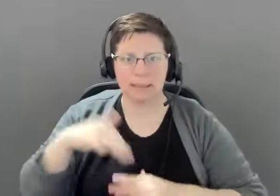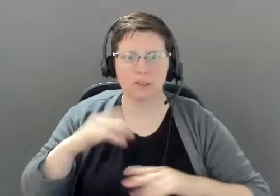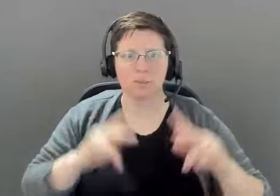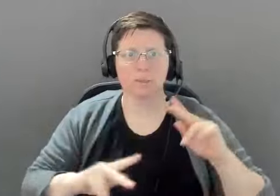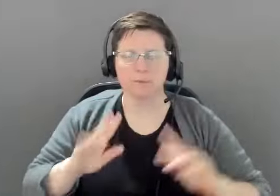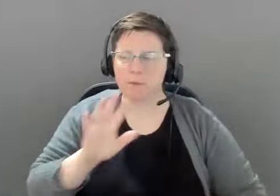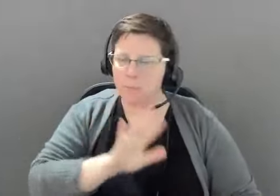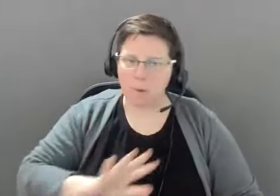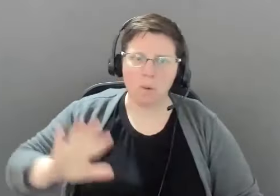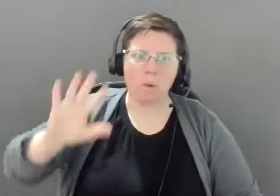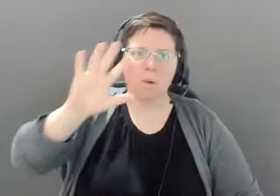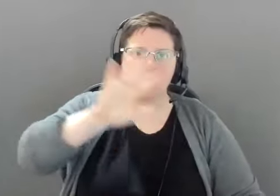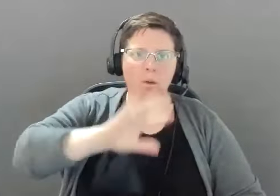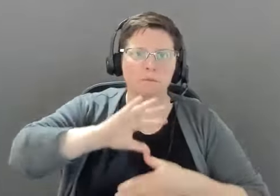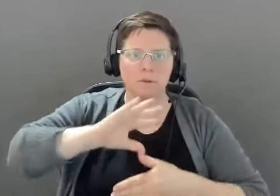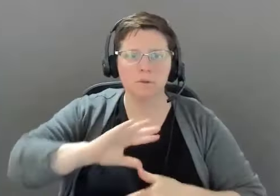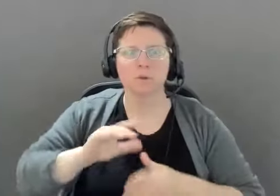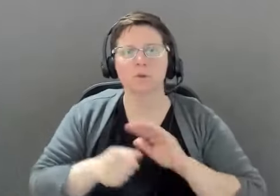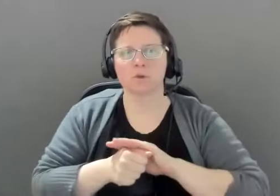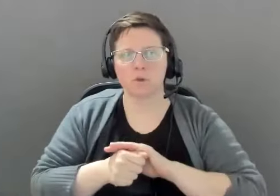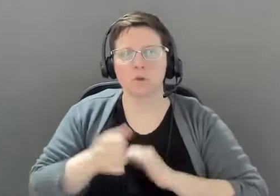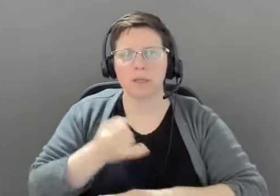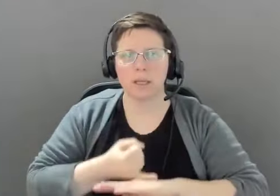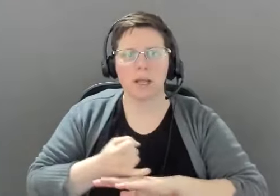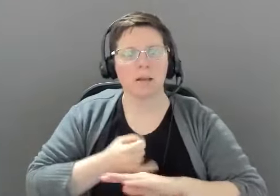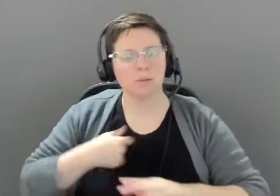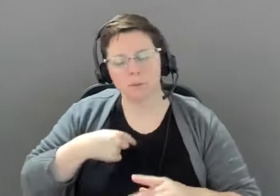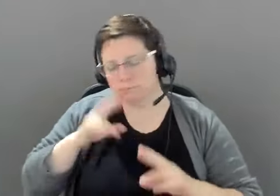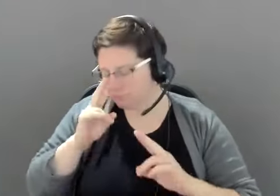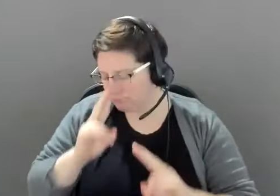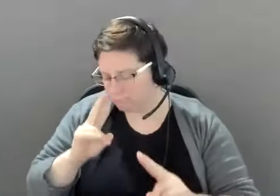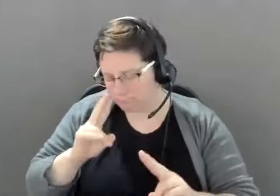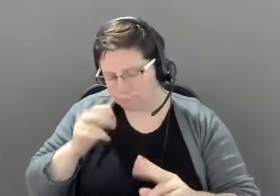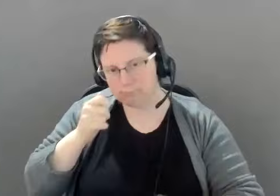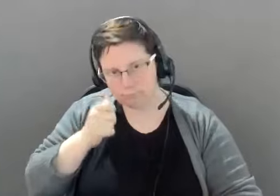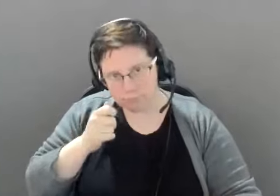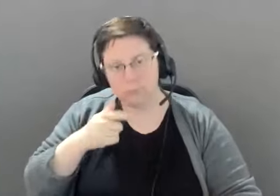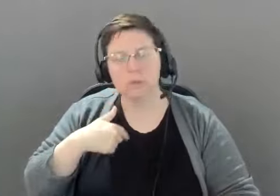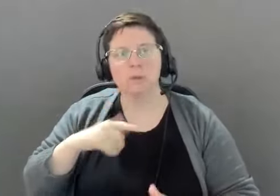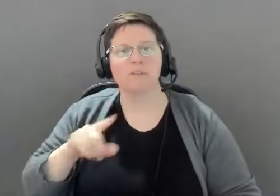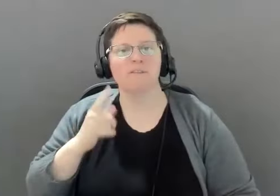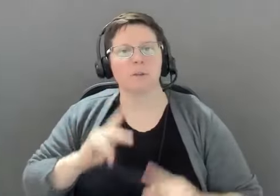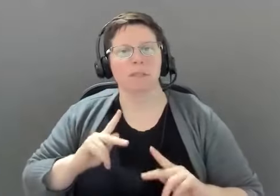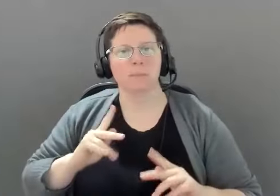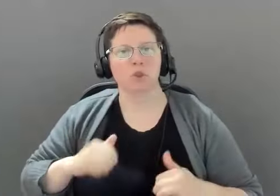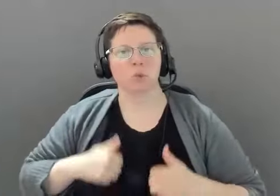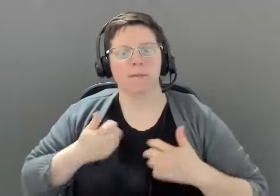Island. We give our deep respect to the first inhabitants of this land and recognize that an acknowledgement